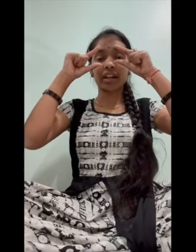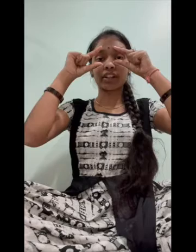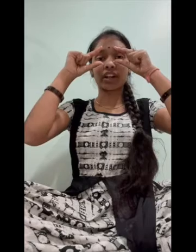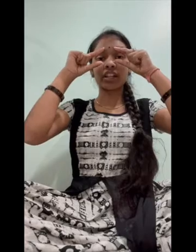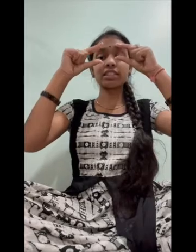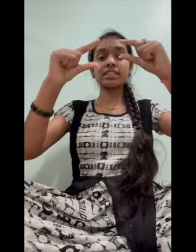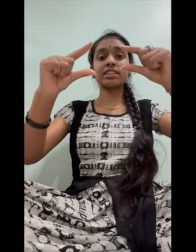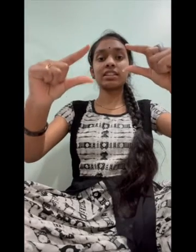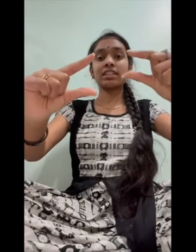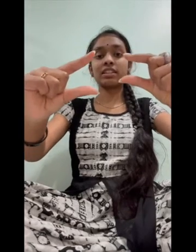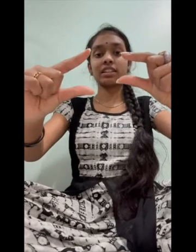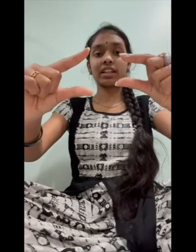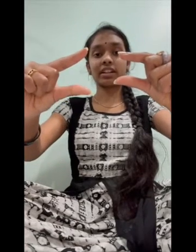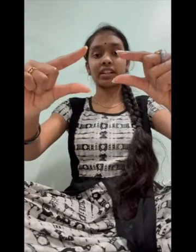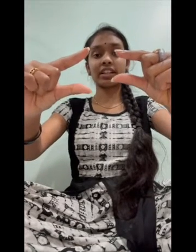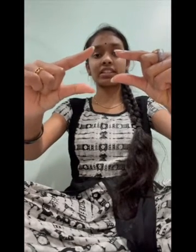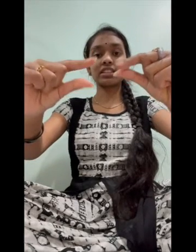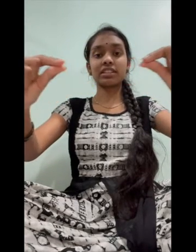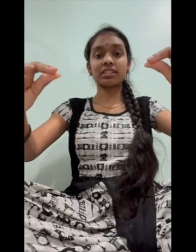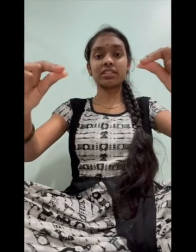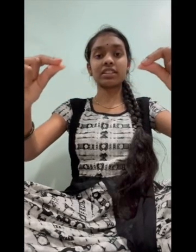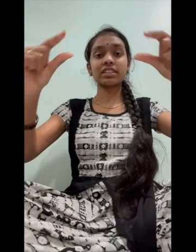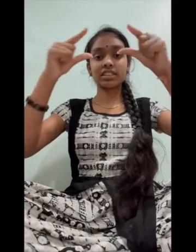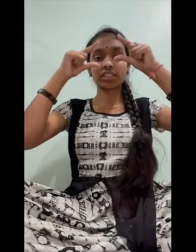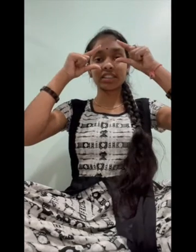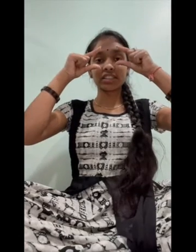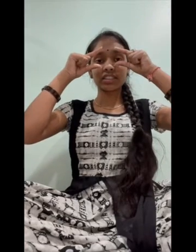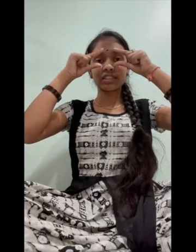your eyes, take your hand and do this.